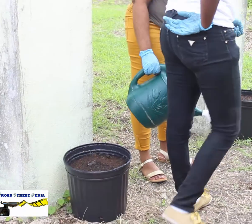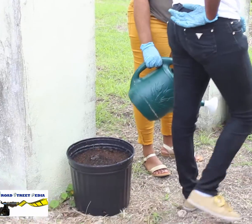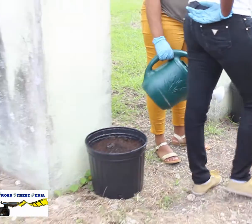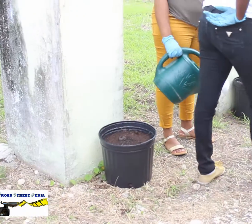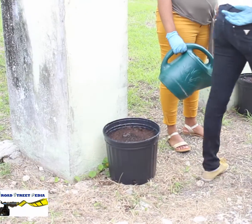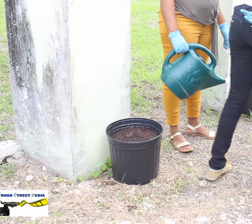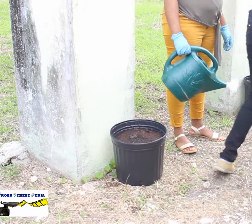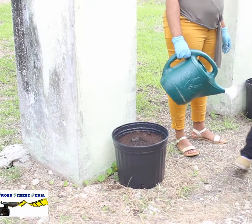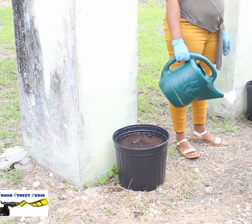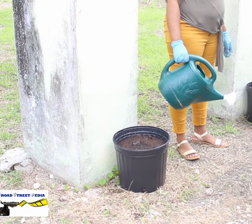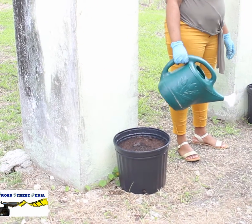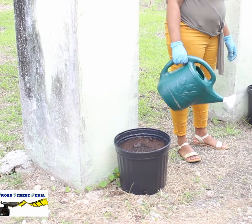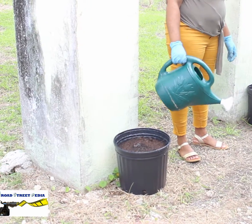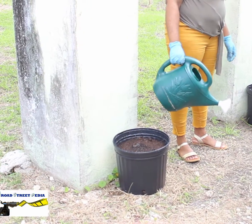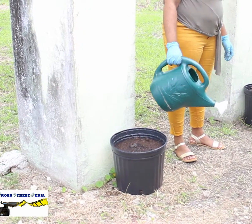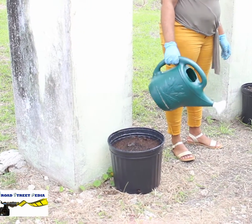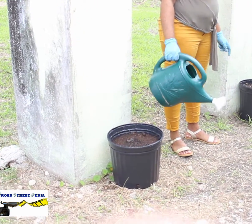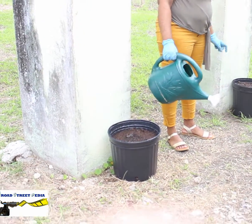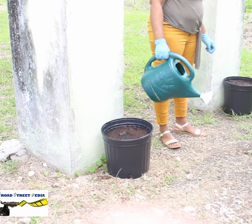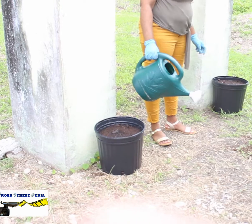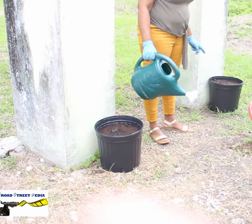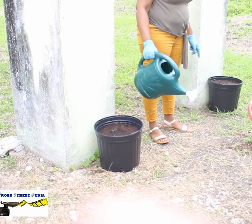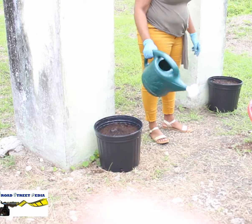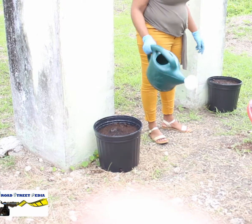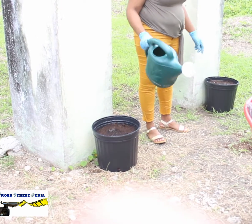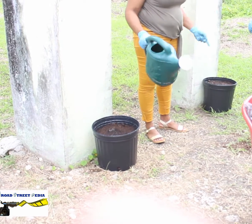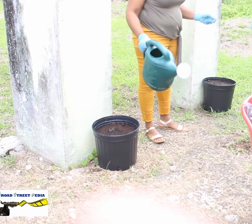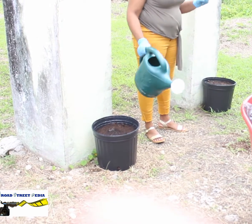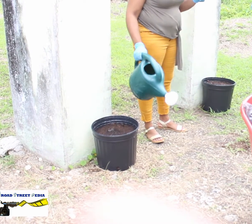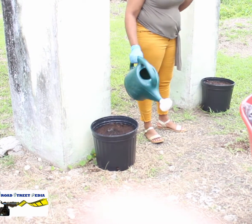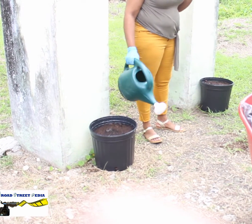gonna decorate the place. Things like that. Oh, cool.